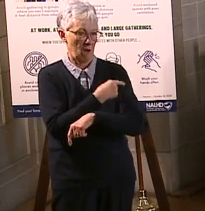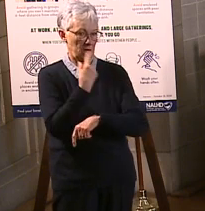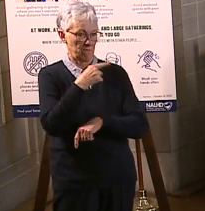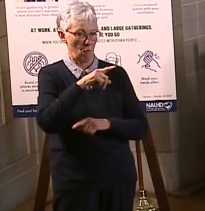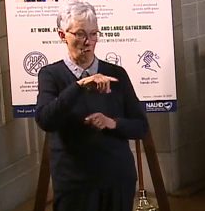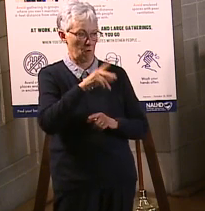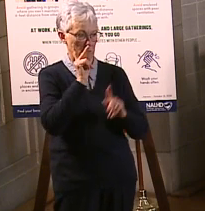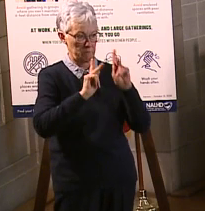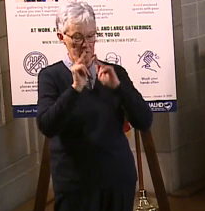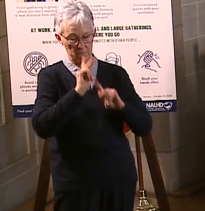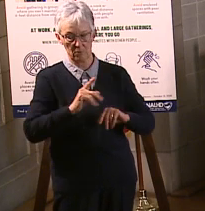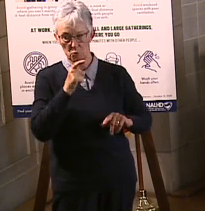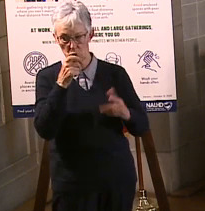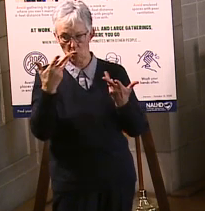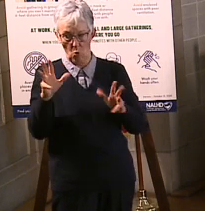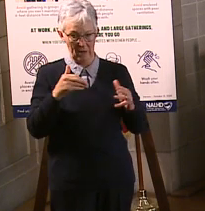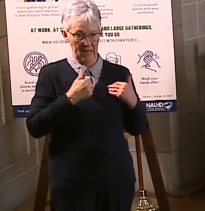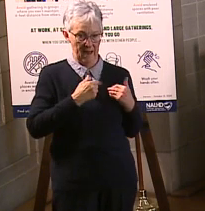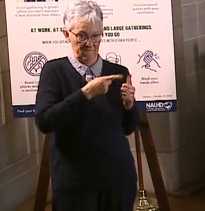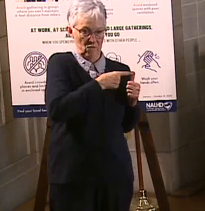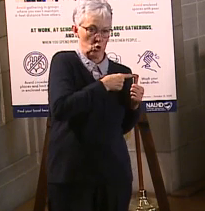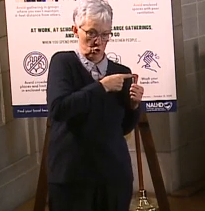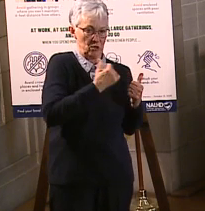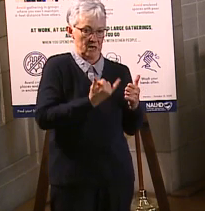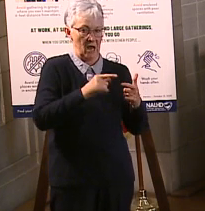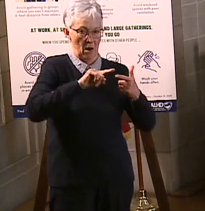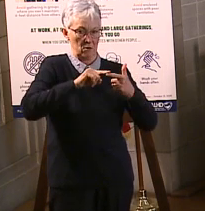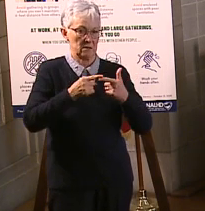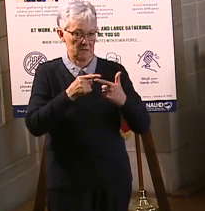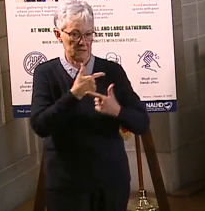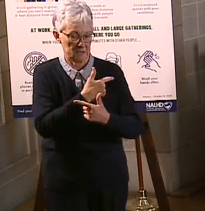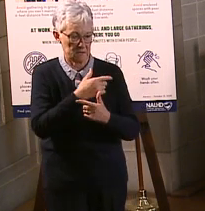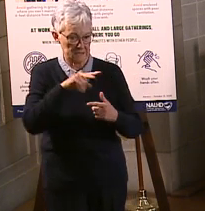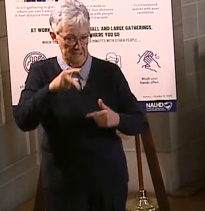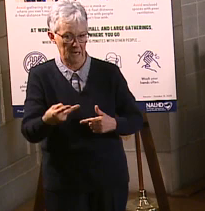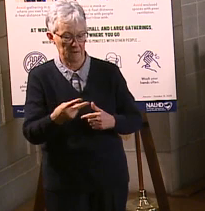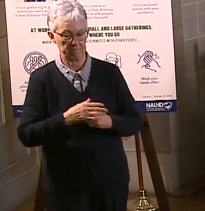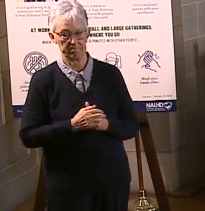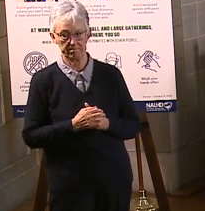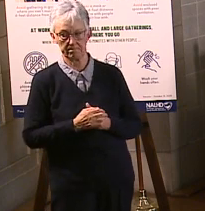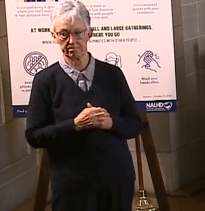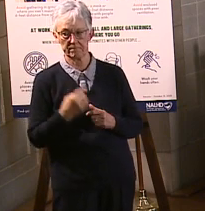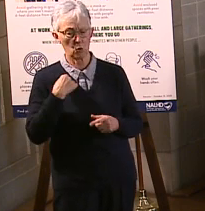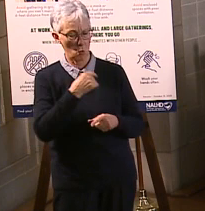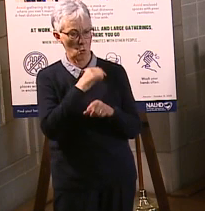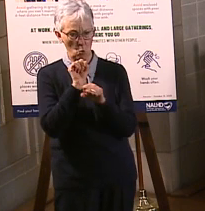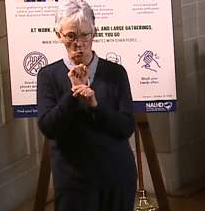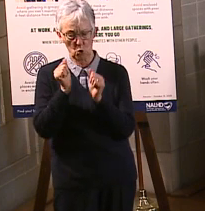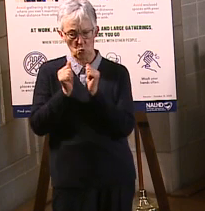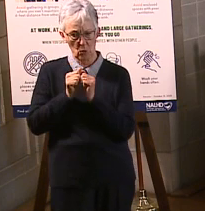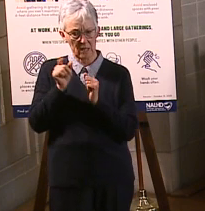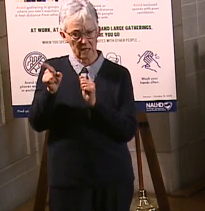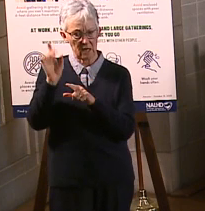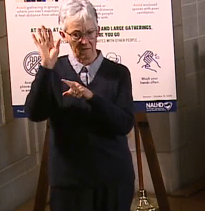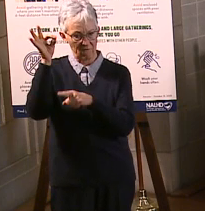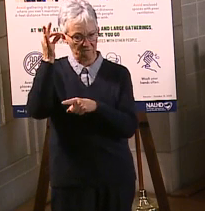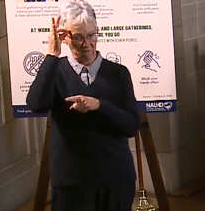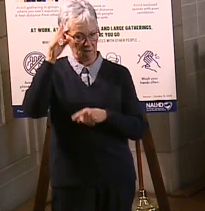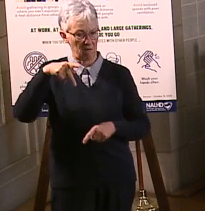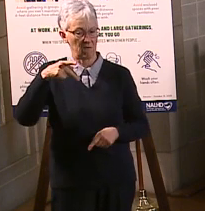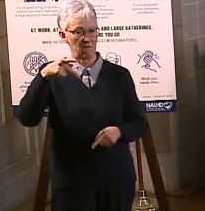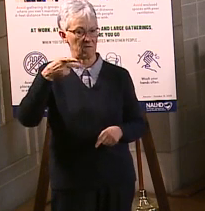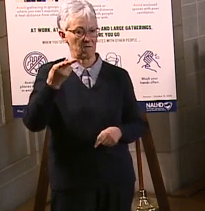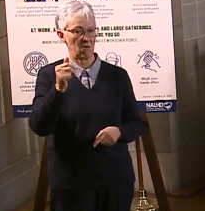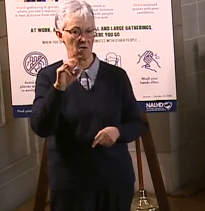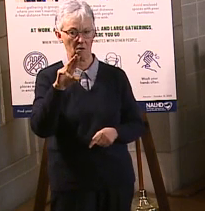on. As I mentioned last week, we're working closely with the Long-Term Care Federal Pharmacy Program to get their extra doses into the